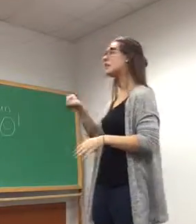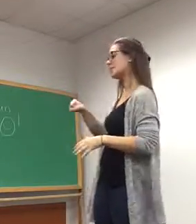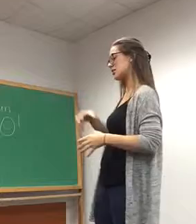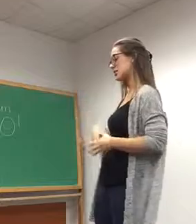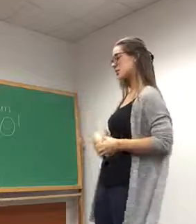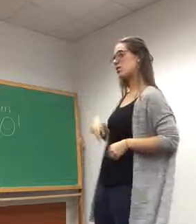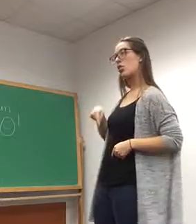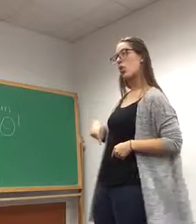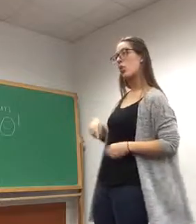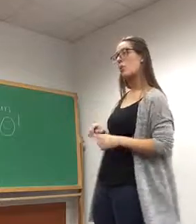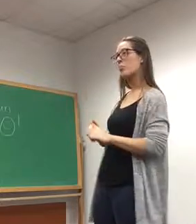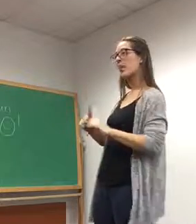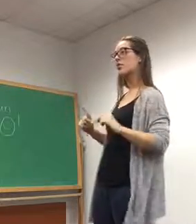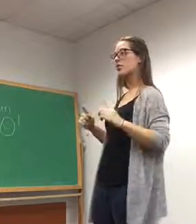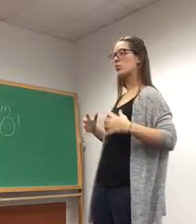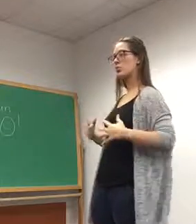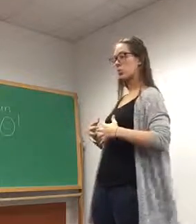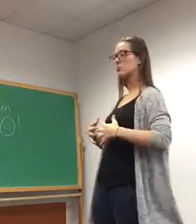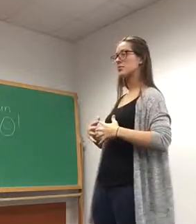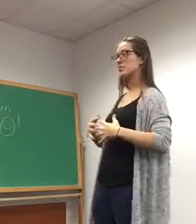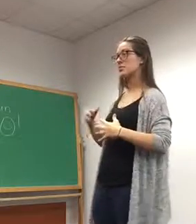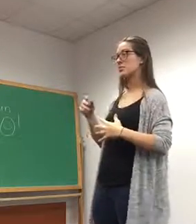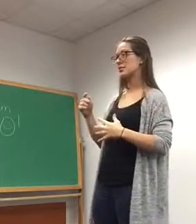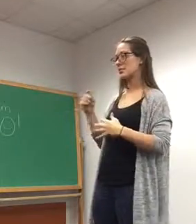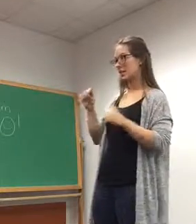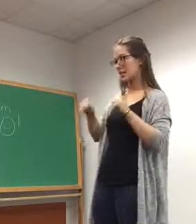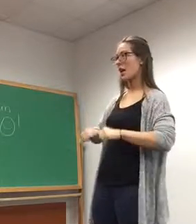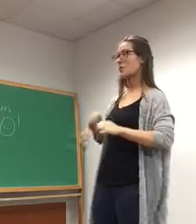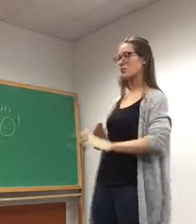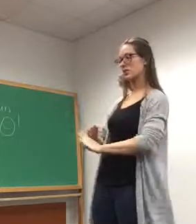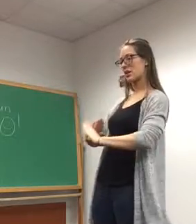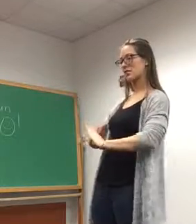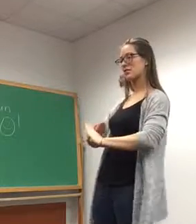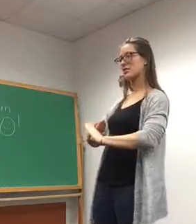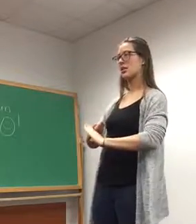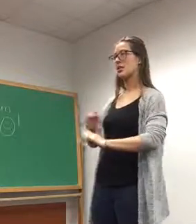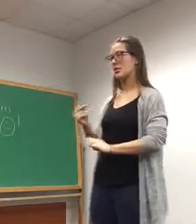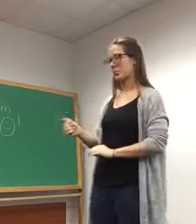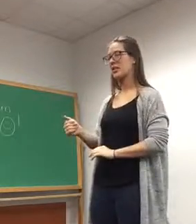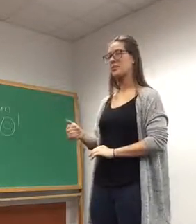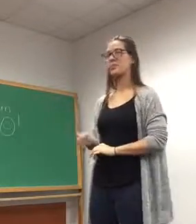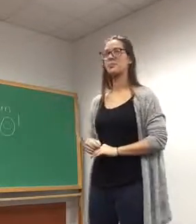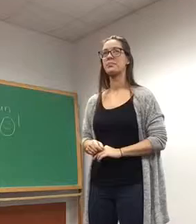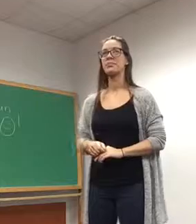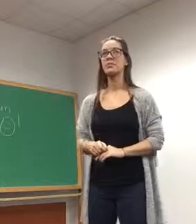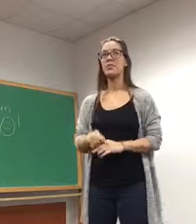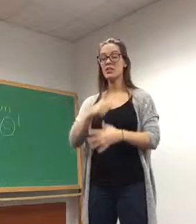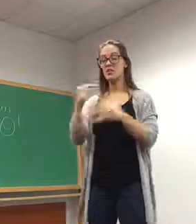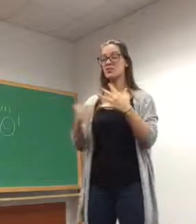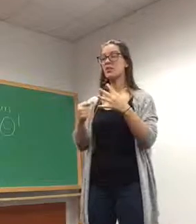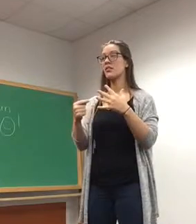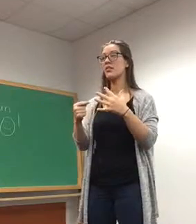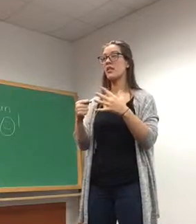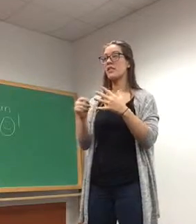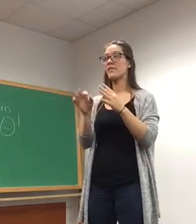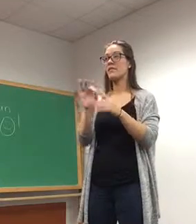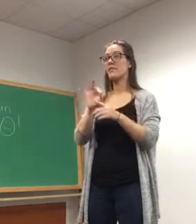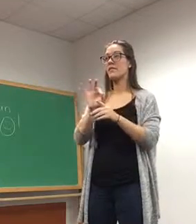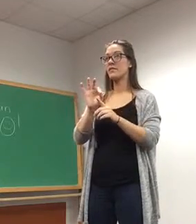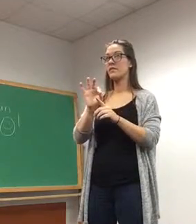really important one's protected. Okay, let's stop there. Okay, guys and girls, these are the 5 functions of the skeletal system. Now, what we need to do is we need to talk about the